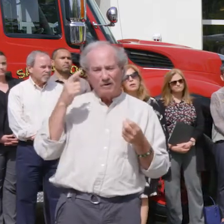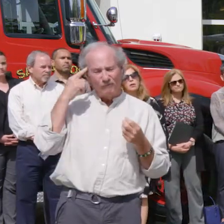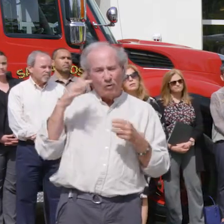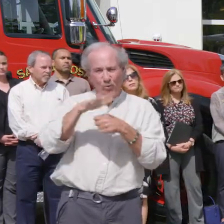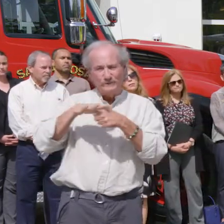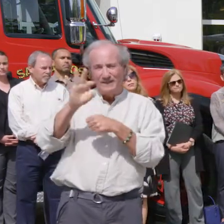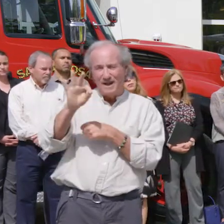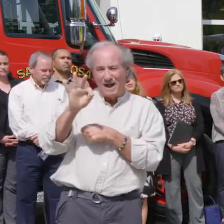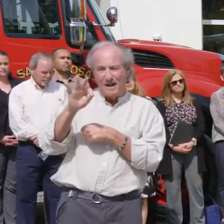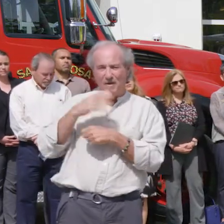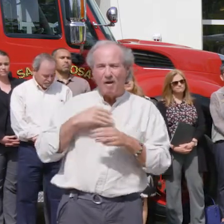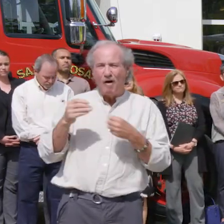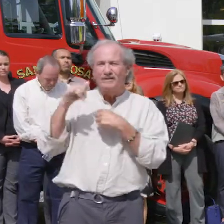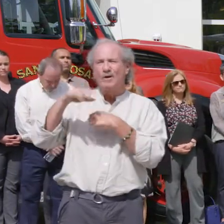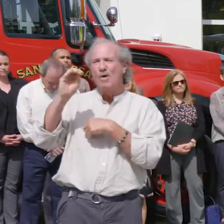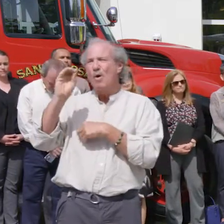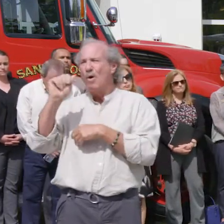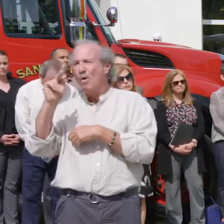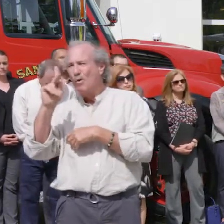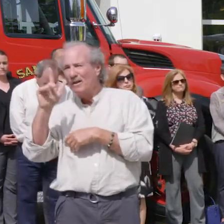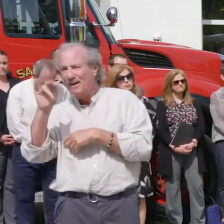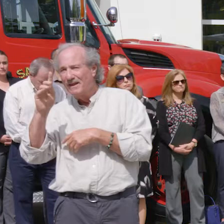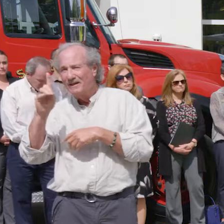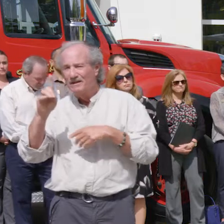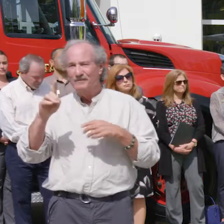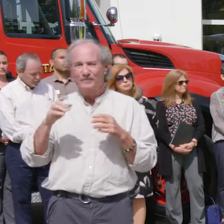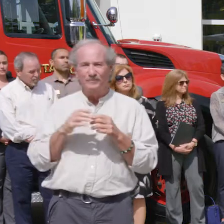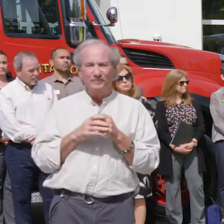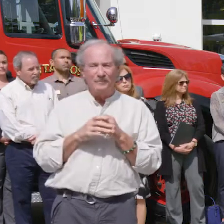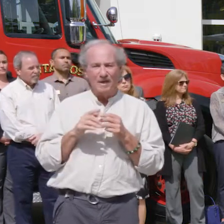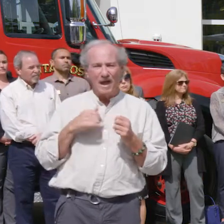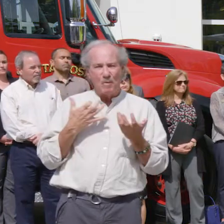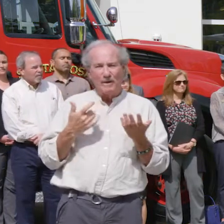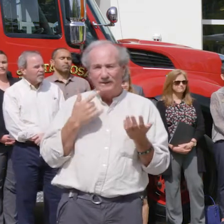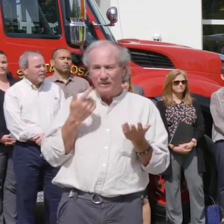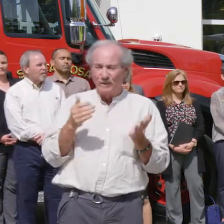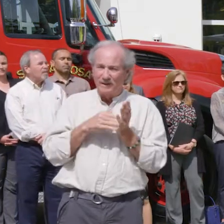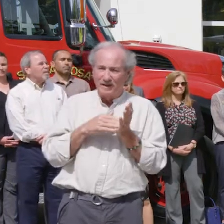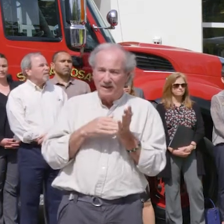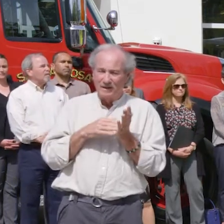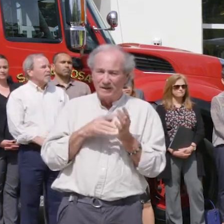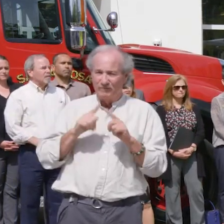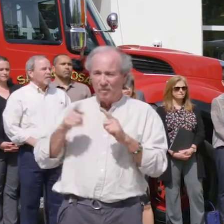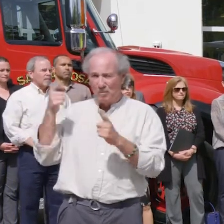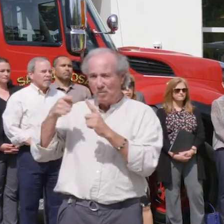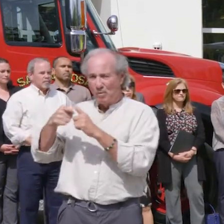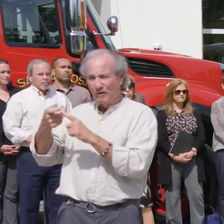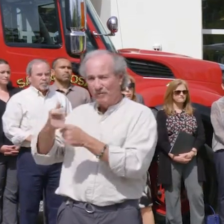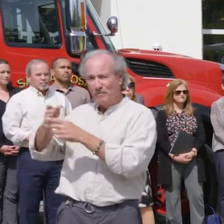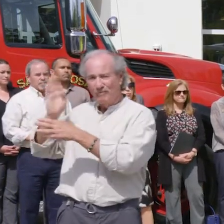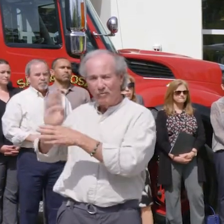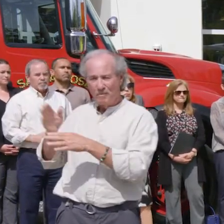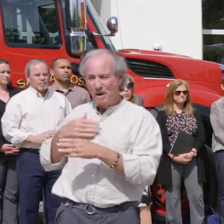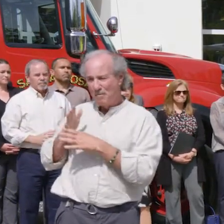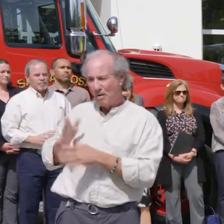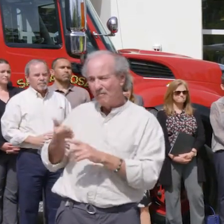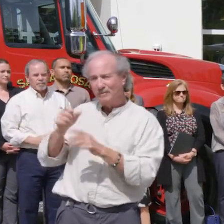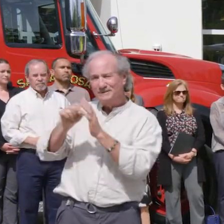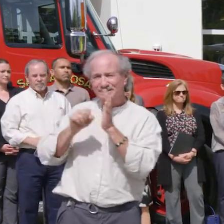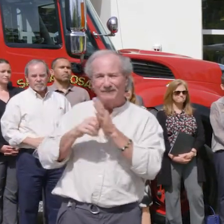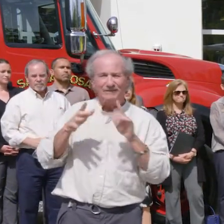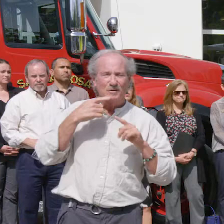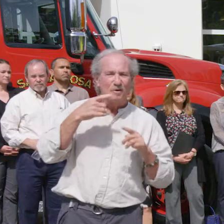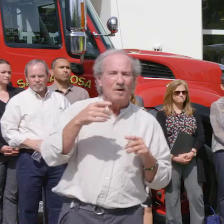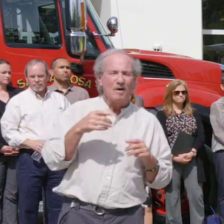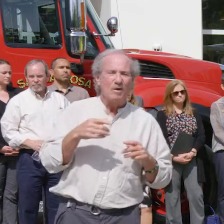Region 9. Our offices are in Oakland. I want to reiterate some of the points that my partner at the state said.